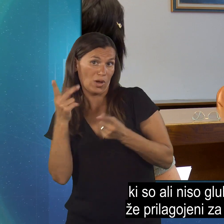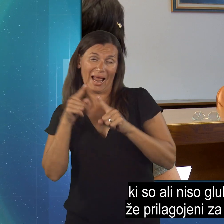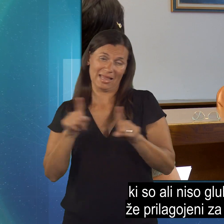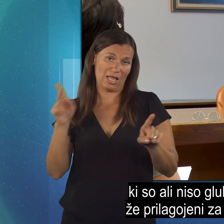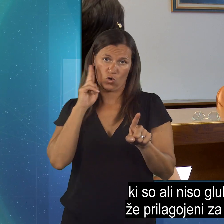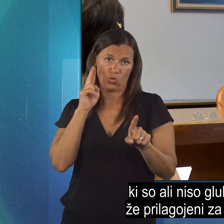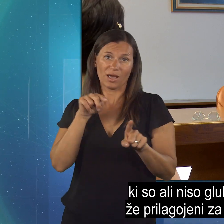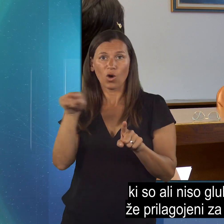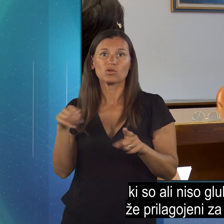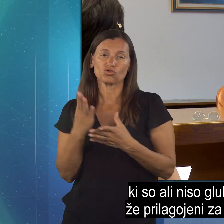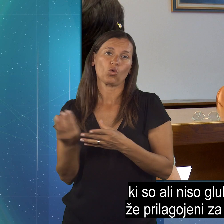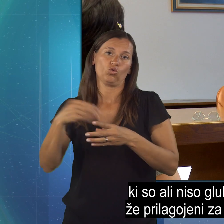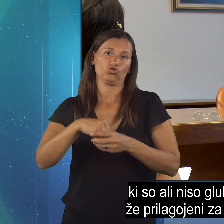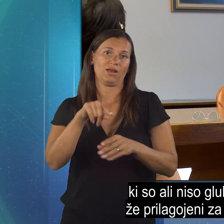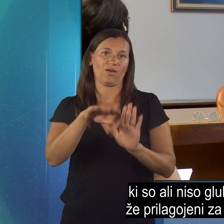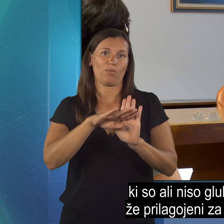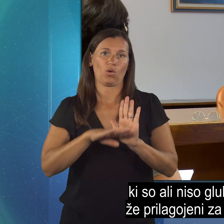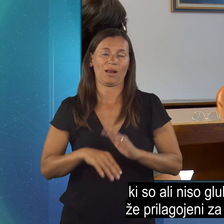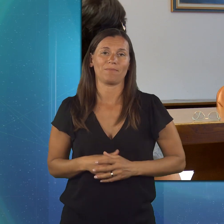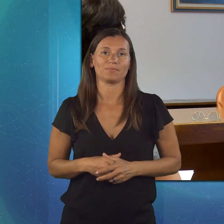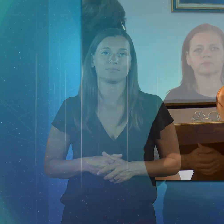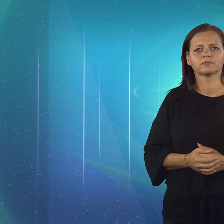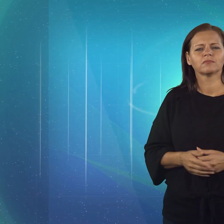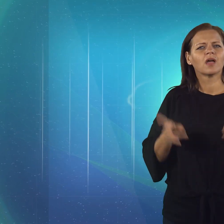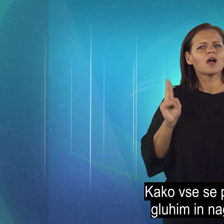deaf. So they are already assimilated in those programs.